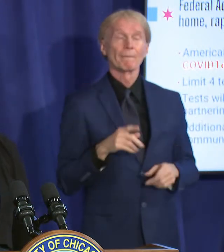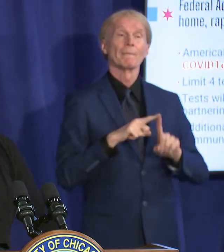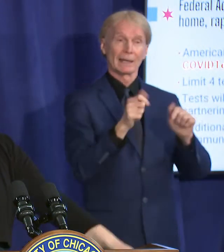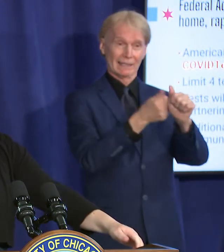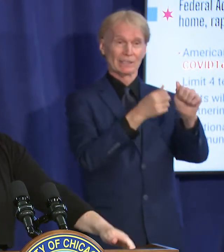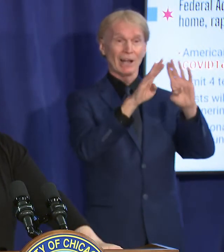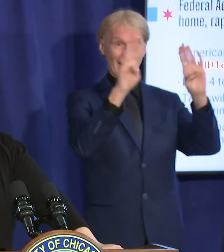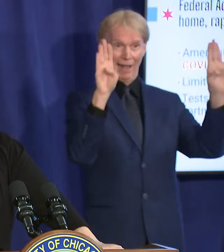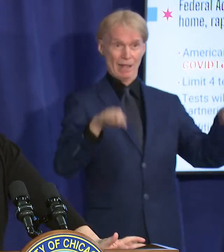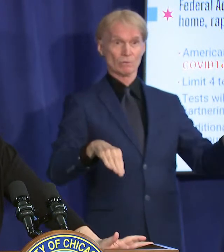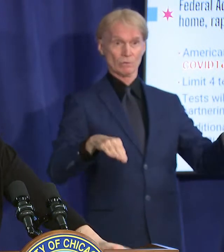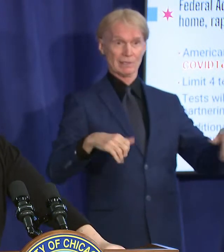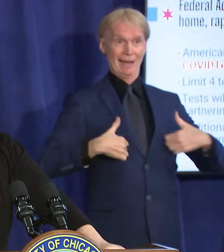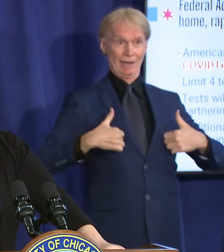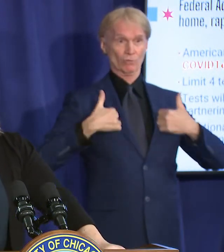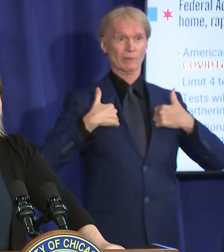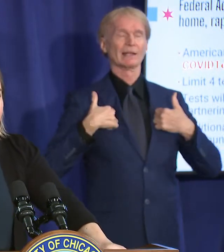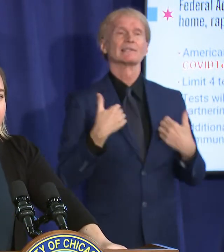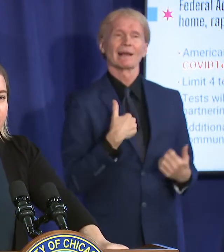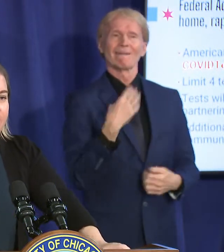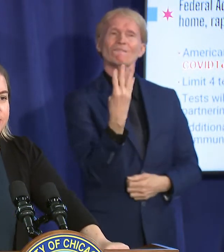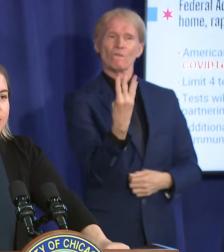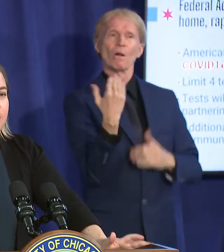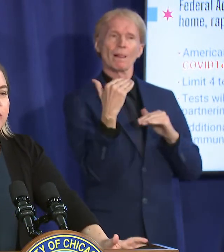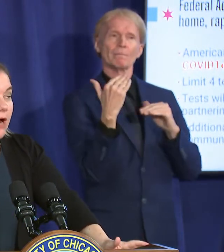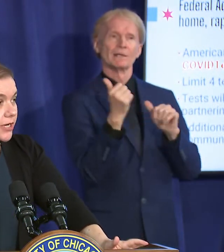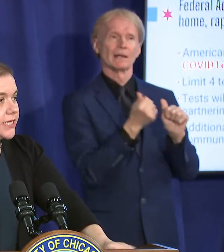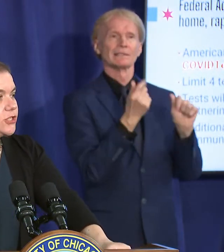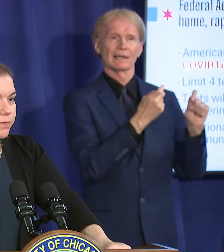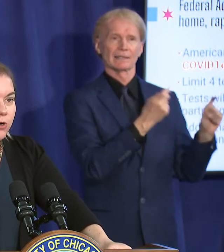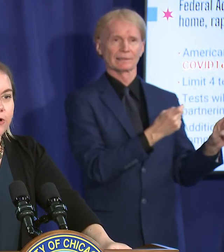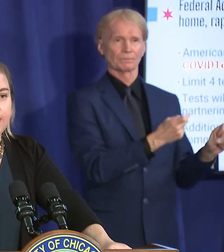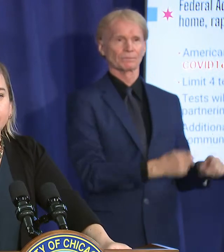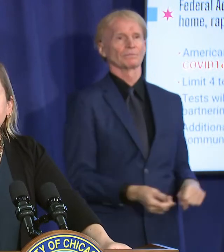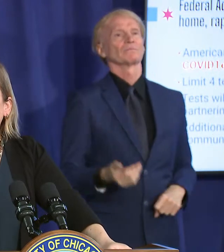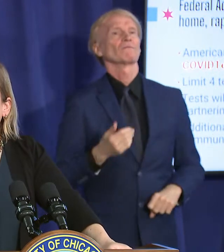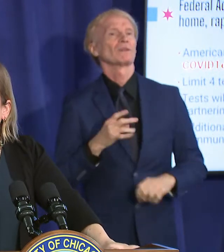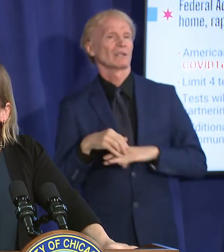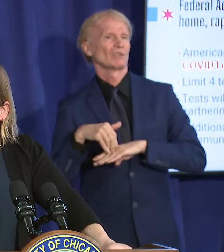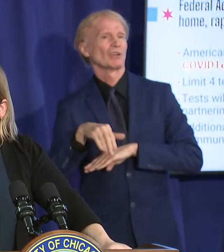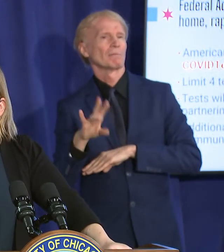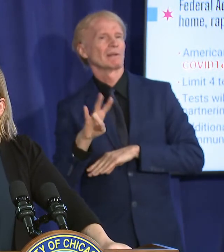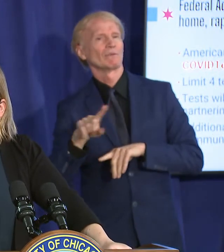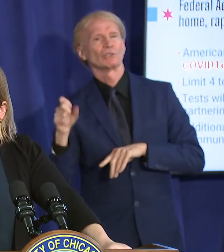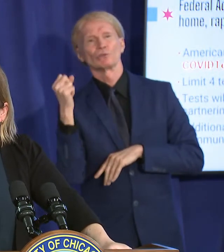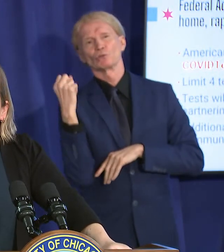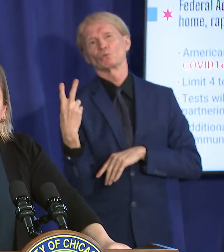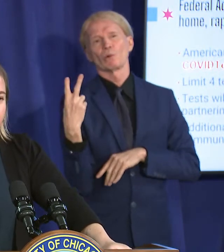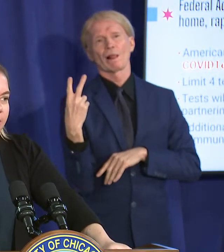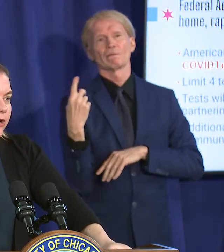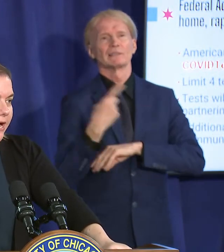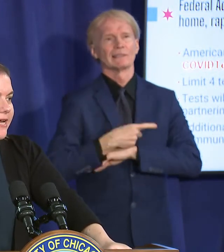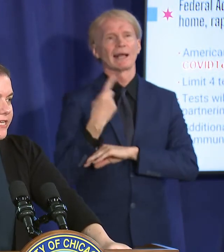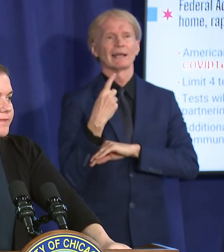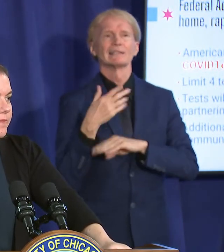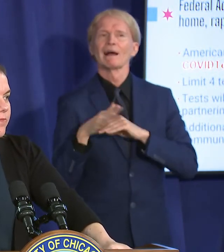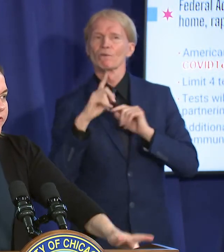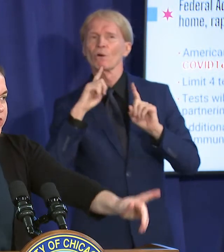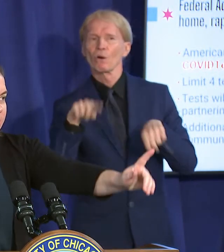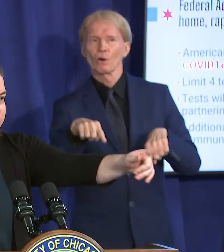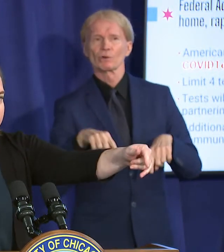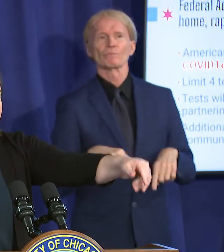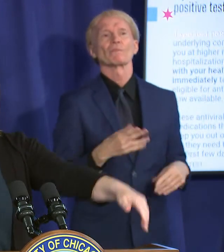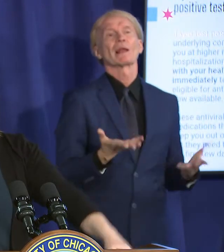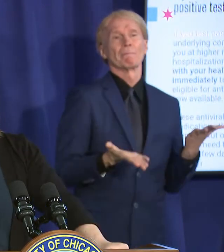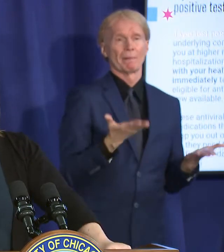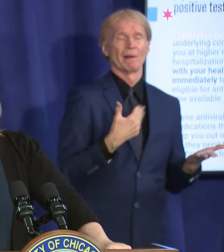each residential address. They'll be shipping them within 7 to 12 days. There are additional programs for harder hit communities, places where internet access may be more of